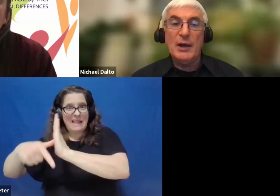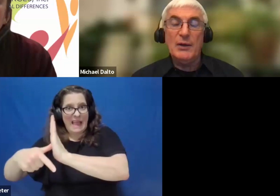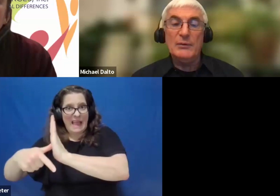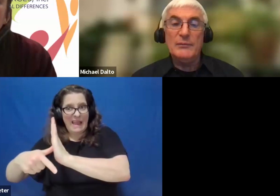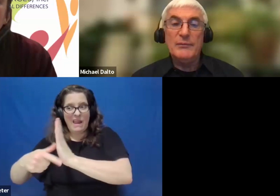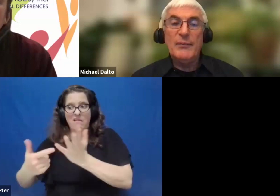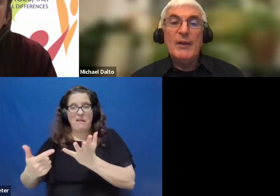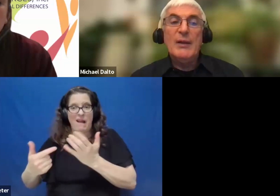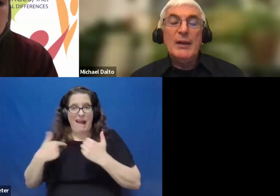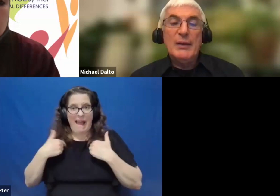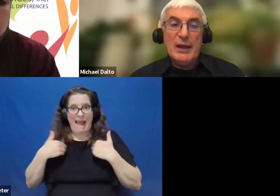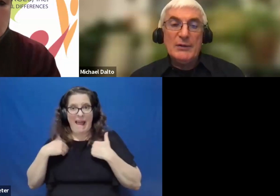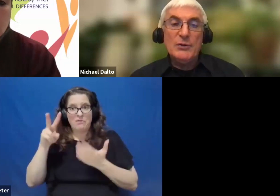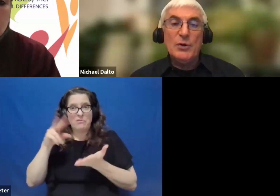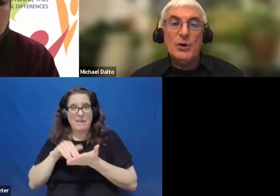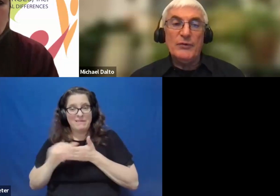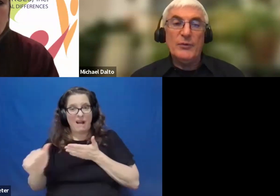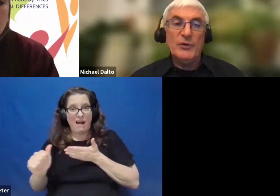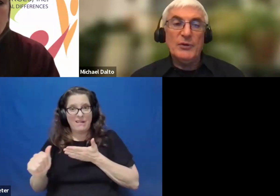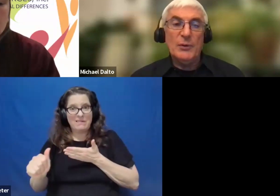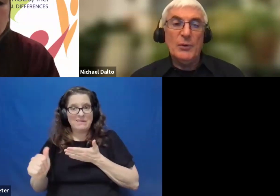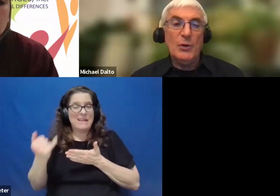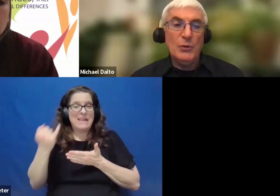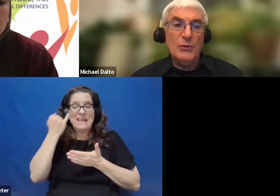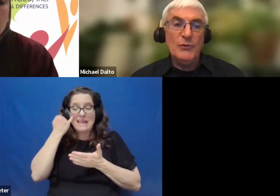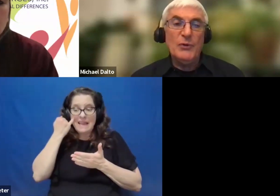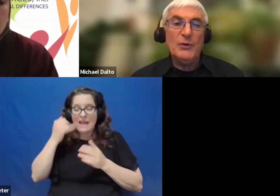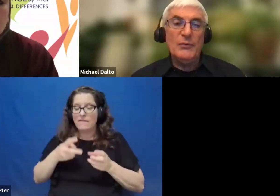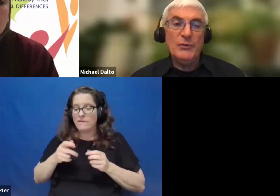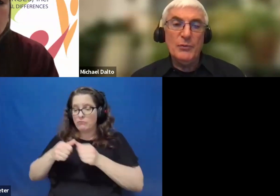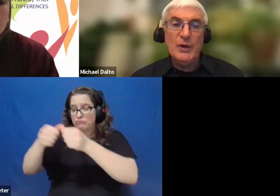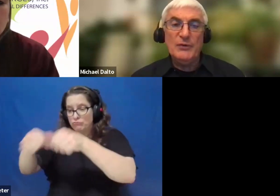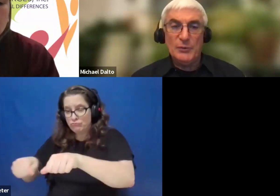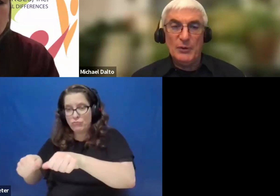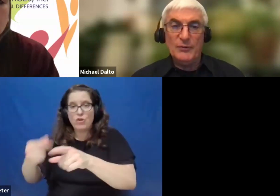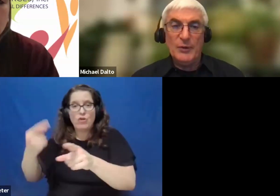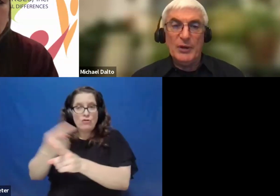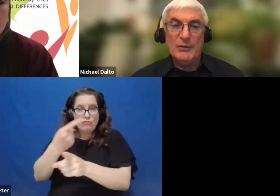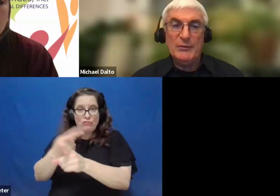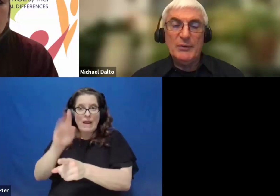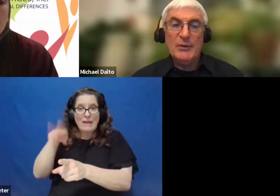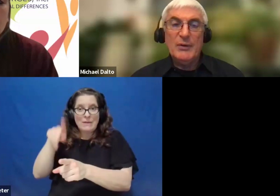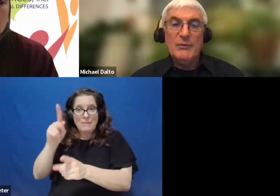bank account, that could cause them to go over